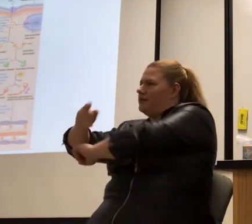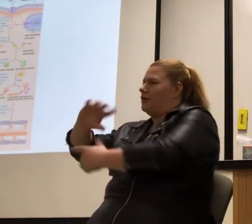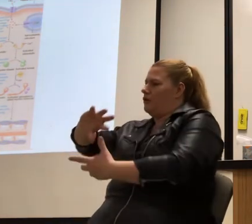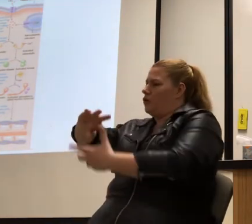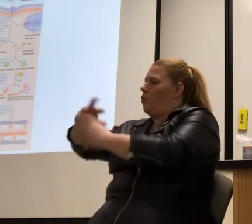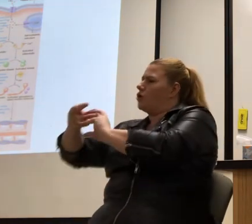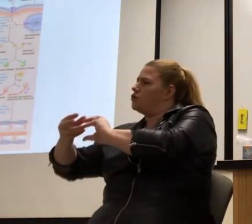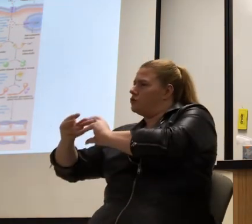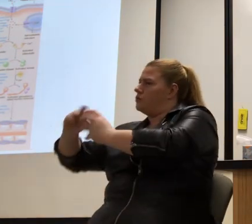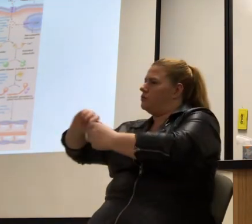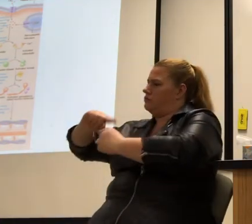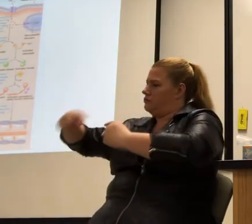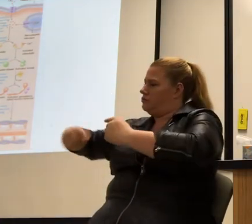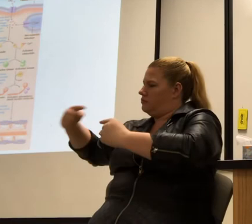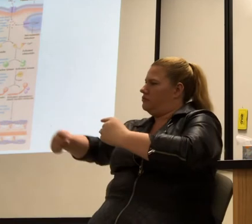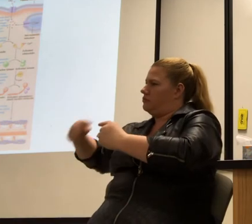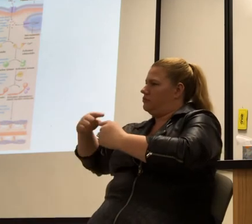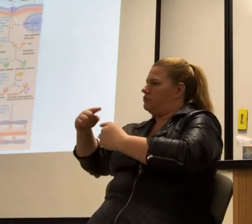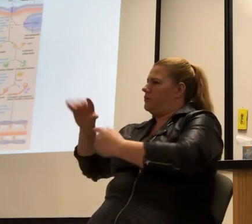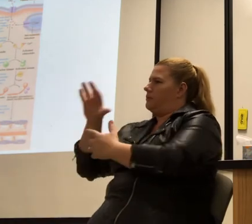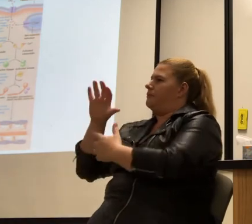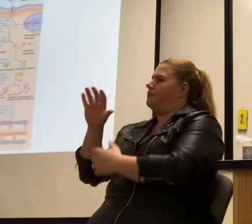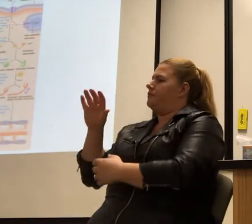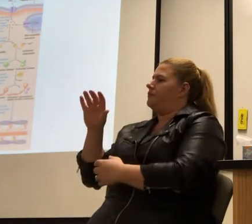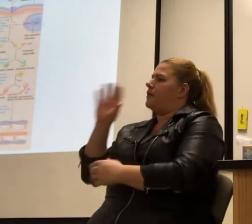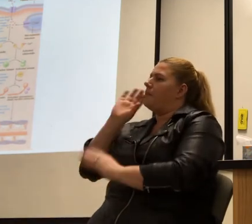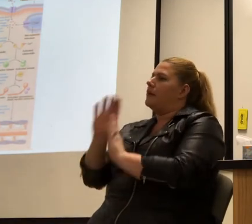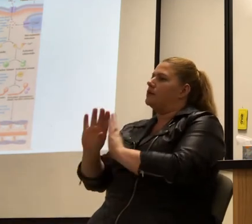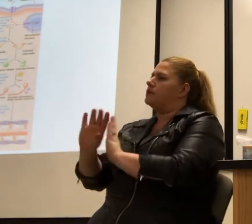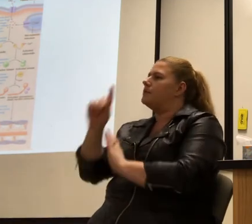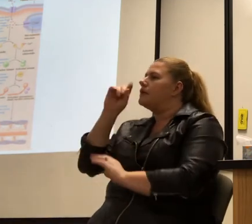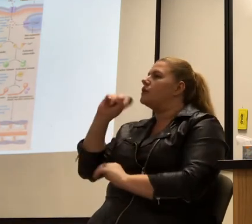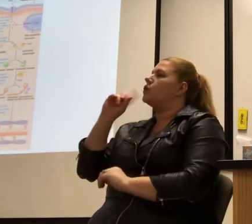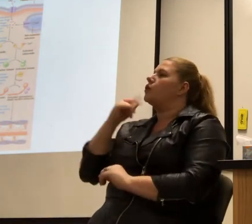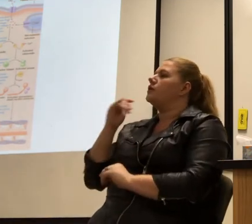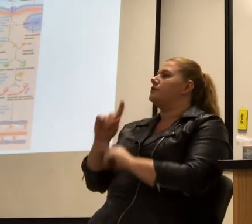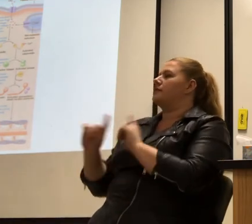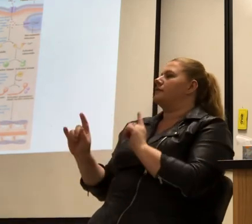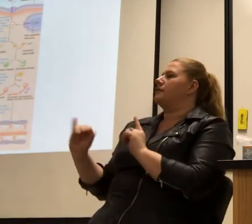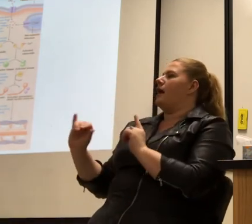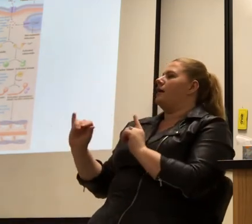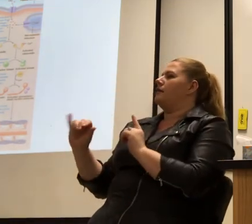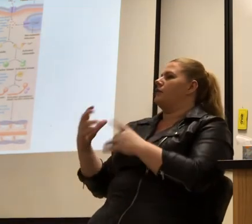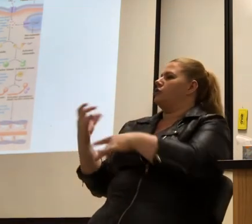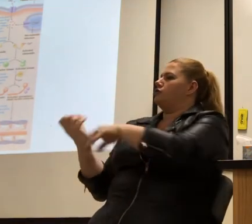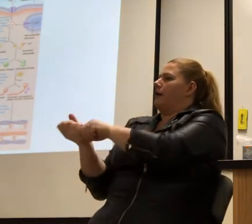appearance in the smooth muscle cell during a state of contraction, because you're sliding in opposite ways that way.